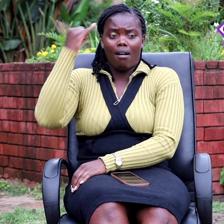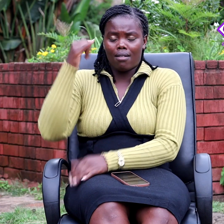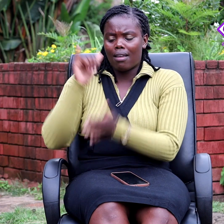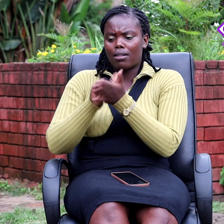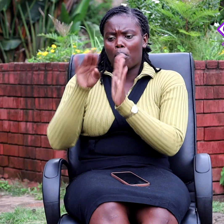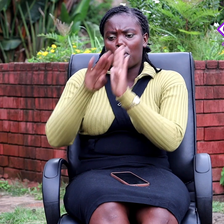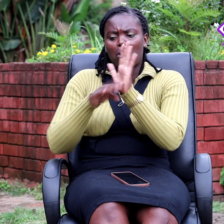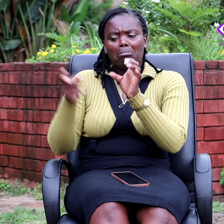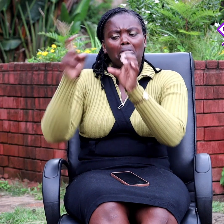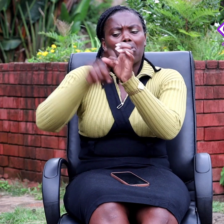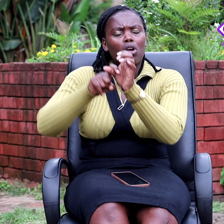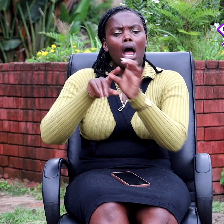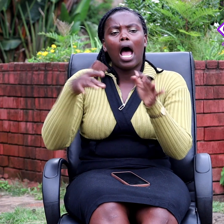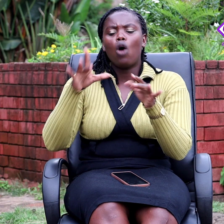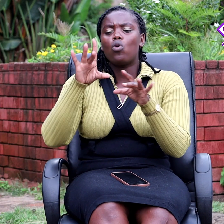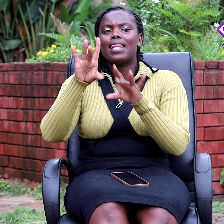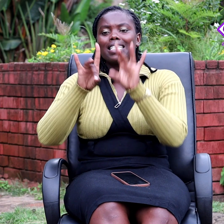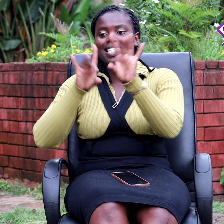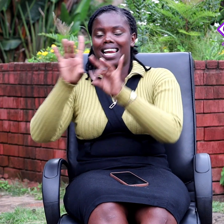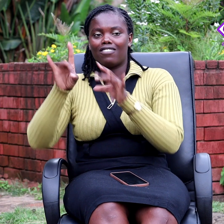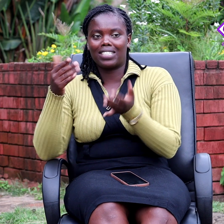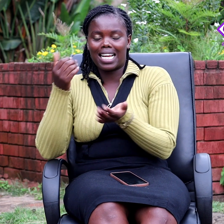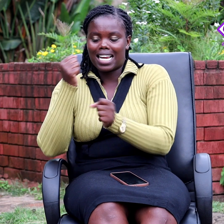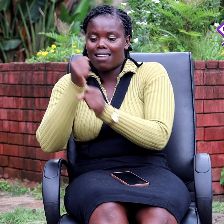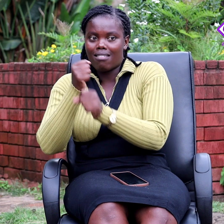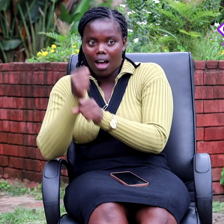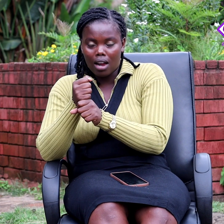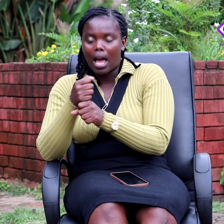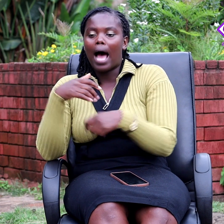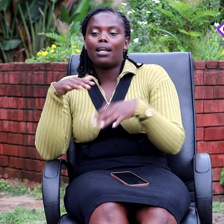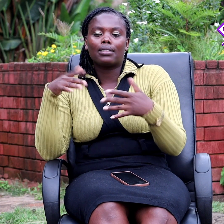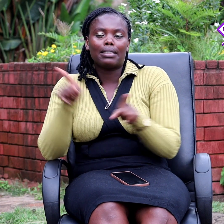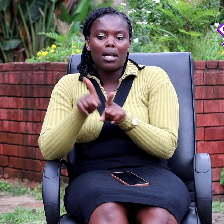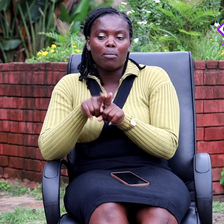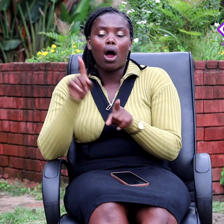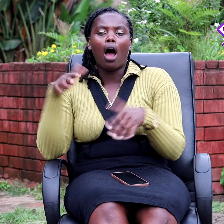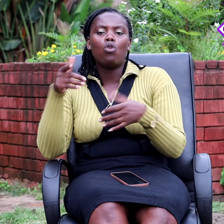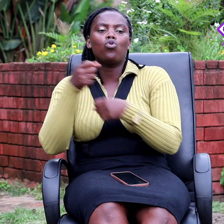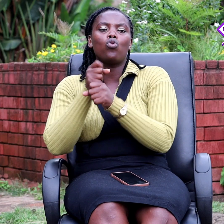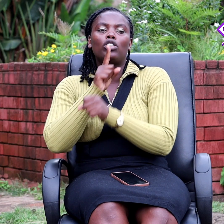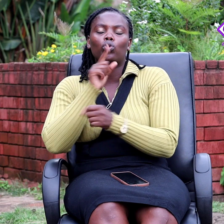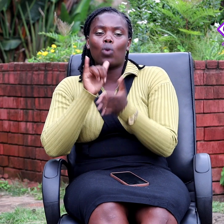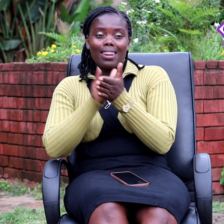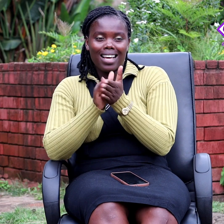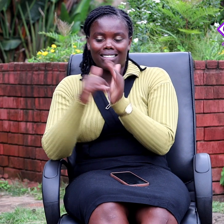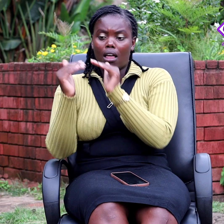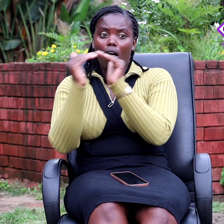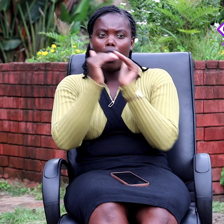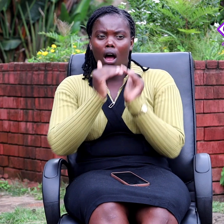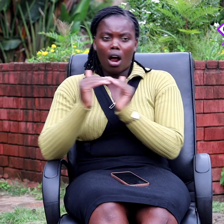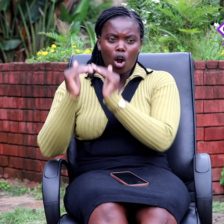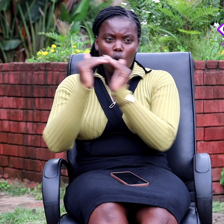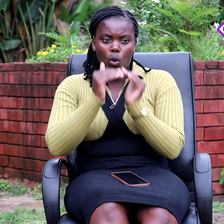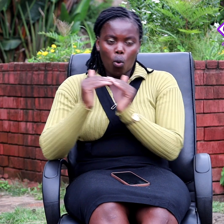this program, can you tell us how is the selection process? How is it done? And how